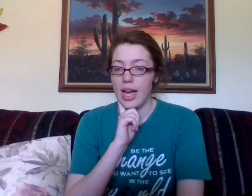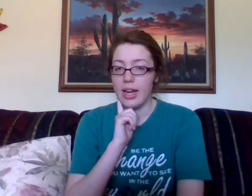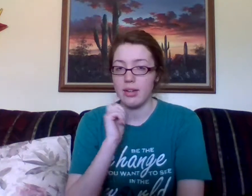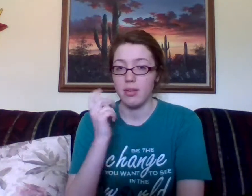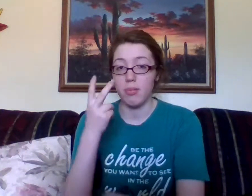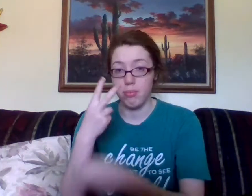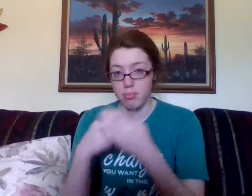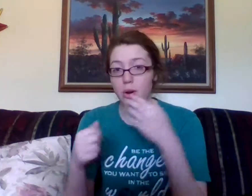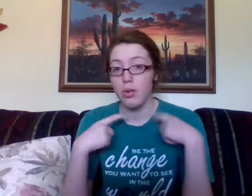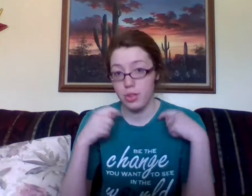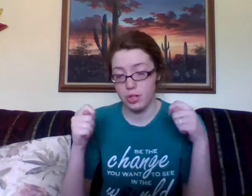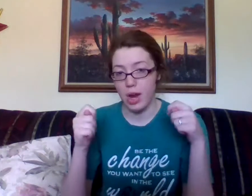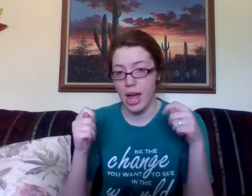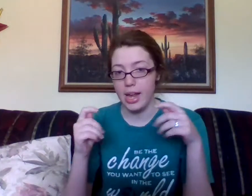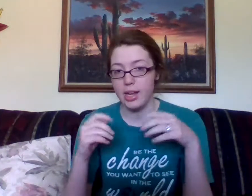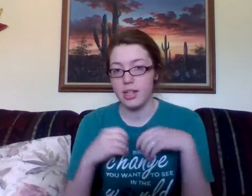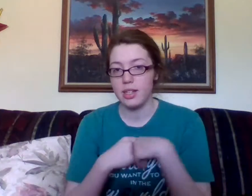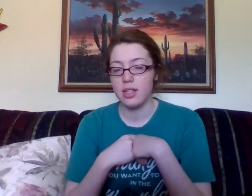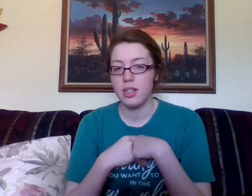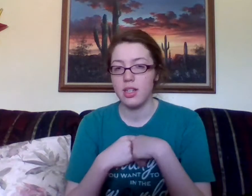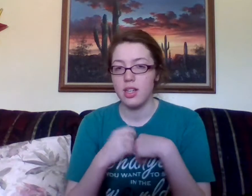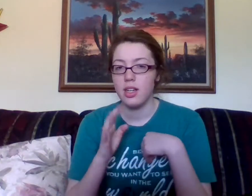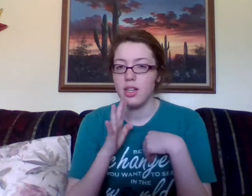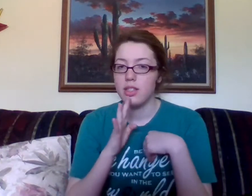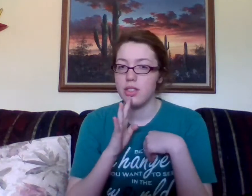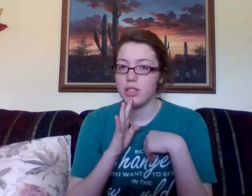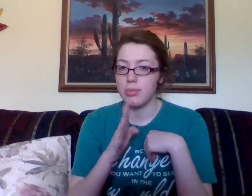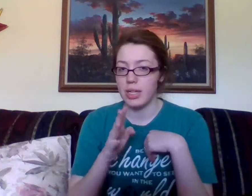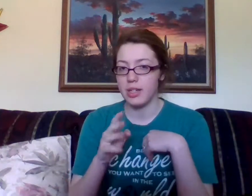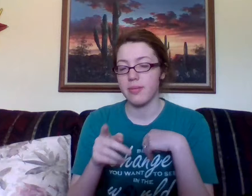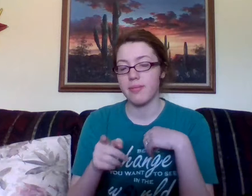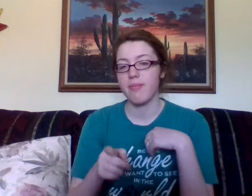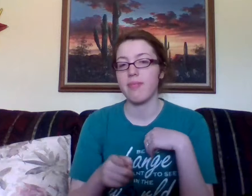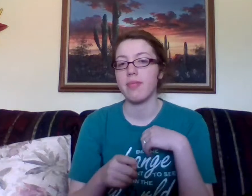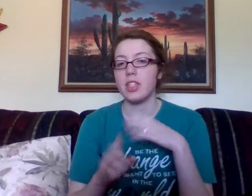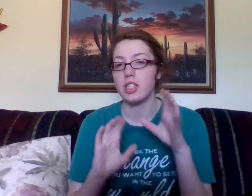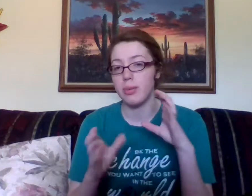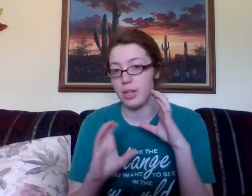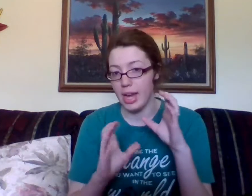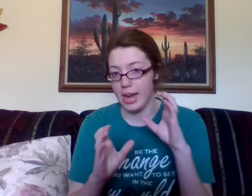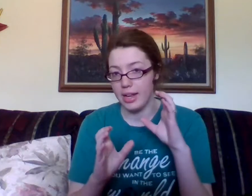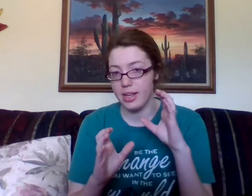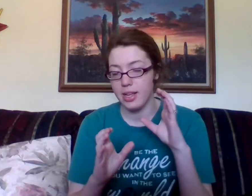and both try to speak, to communicate